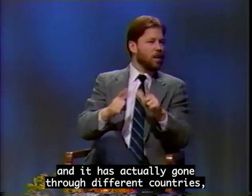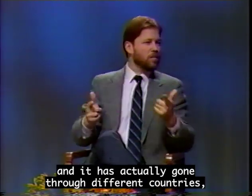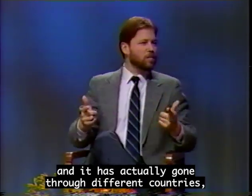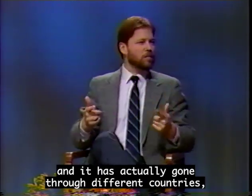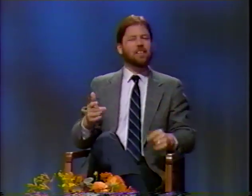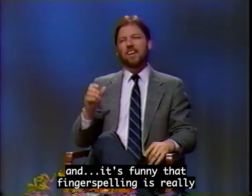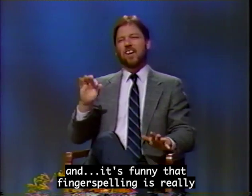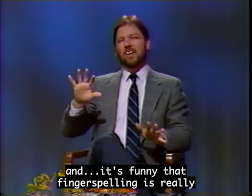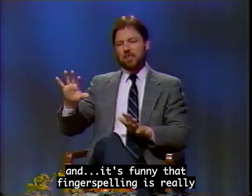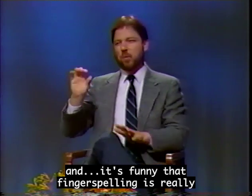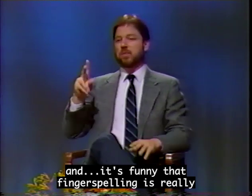different countries. And